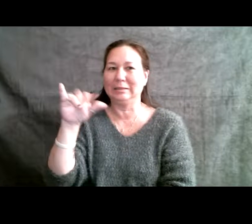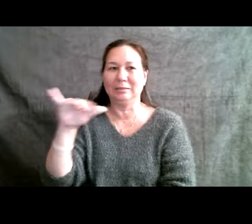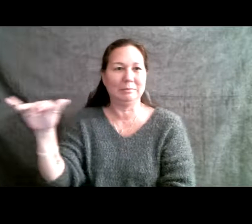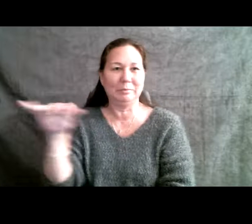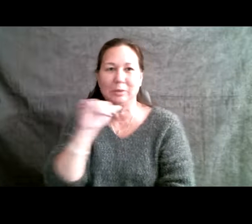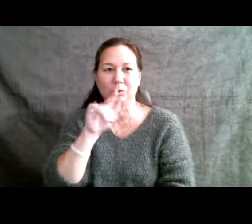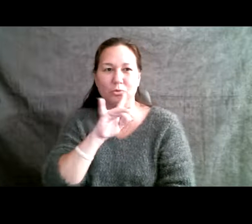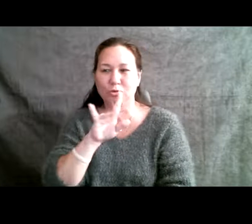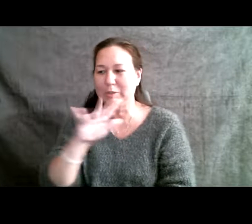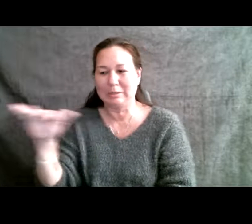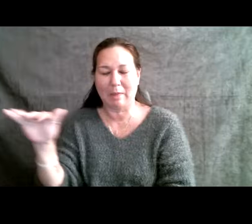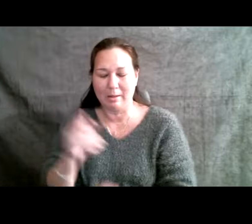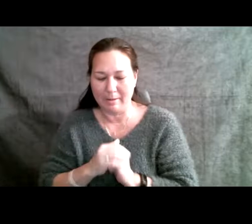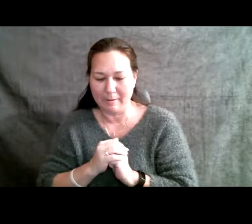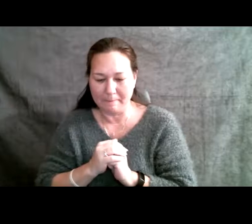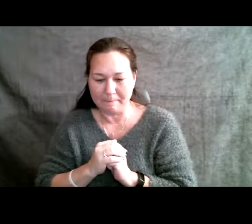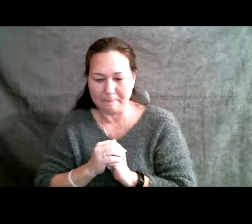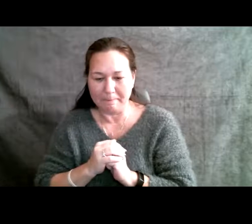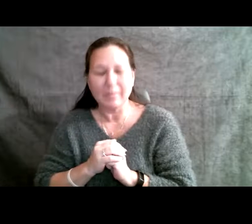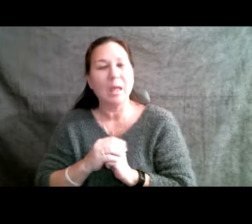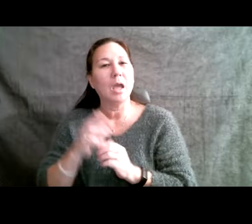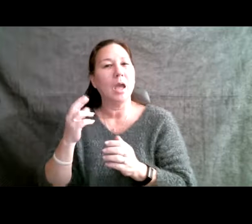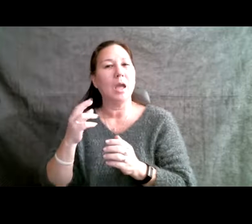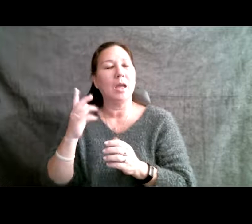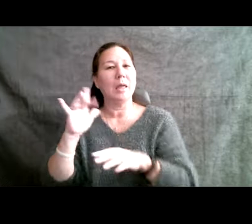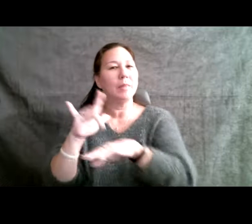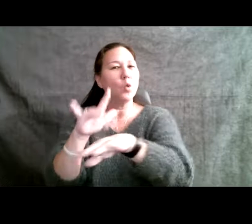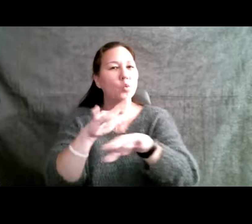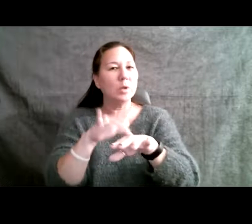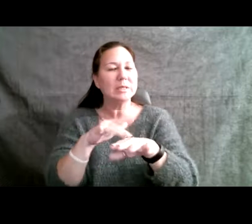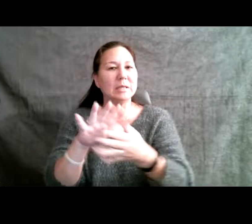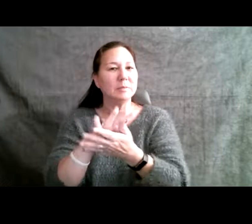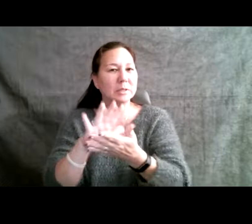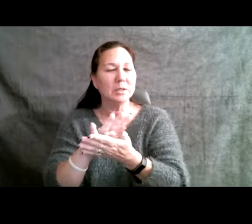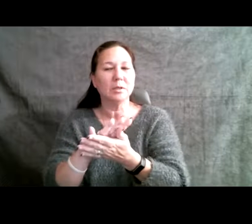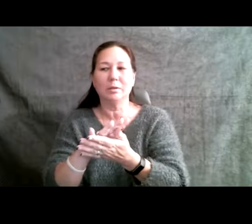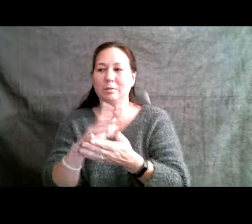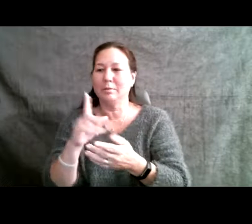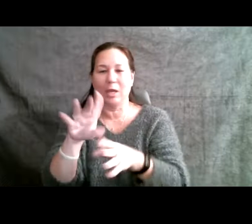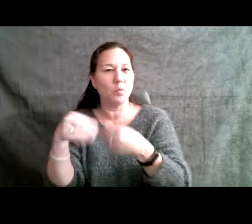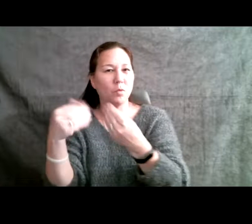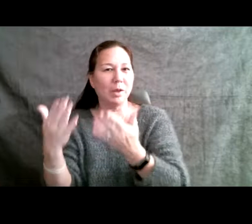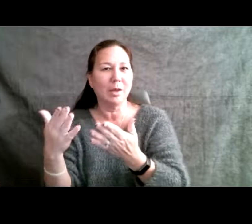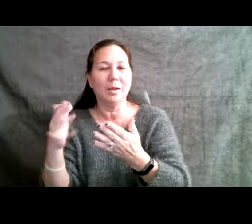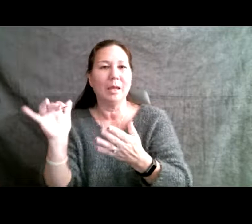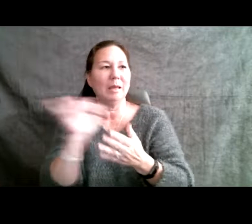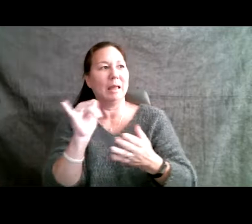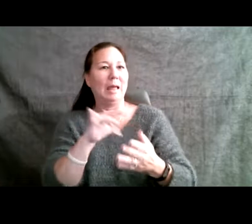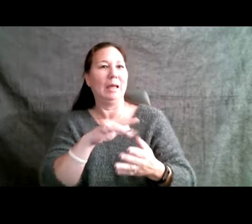know, and in some of the resource materials that you provided, you know, proximity to polluting